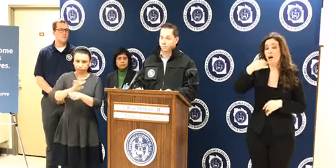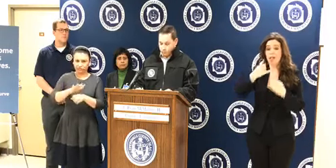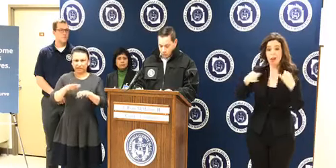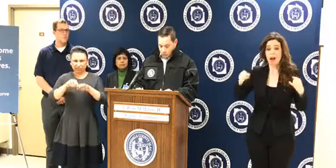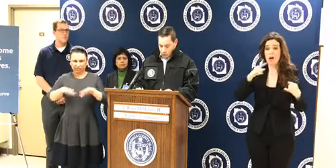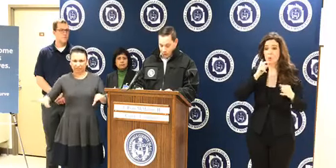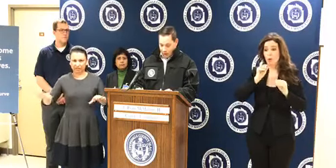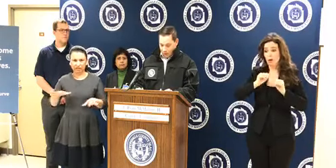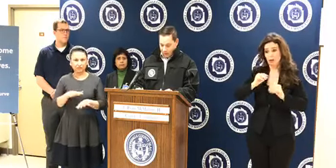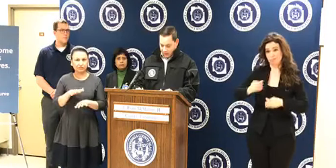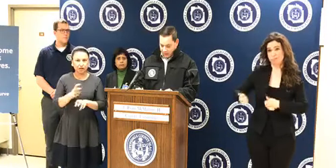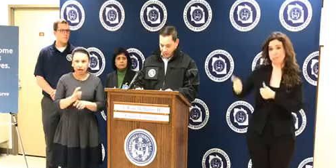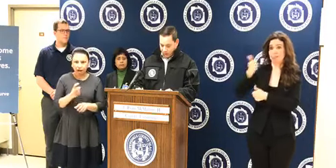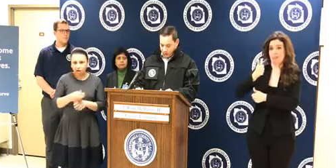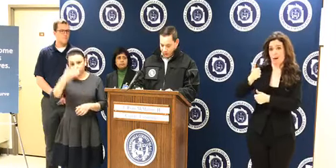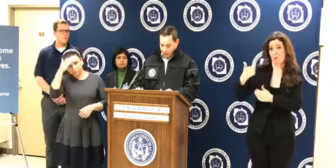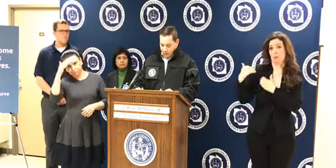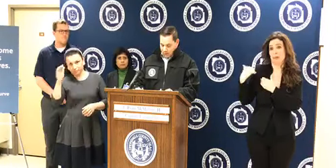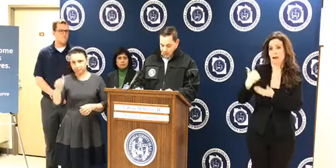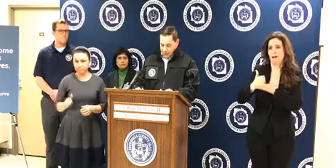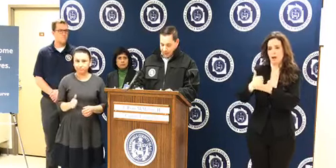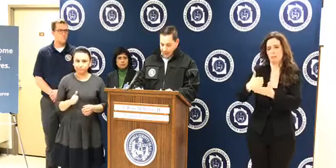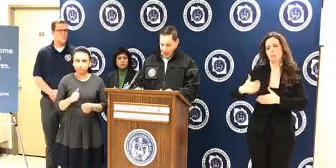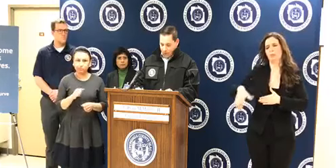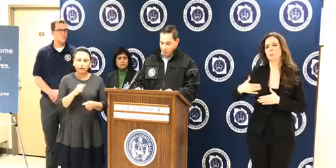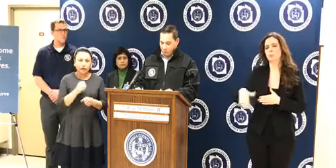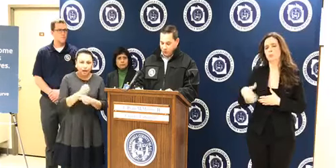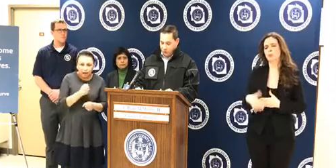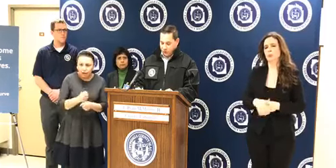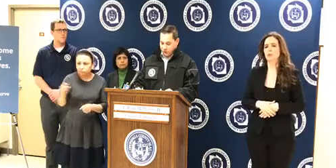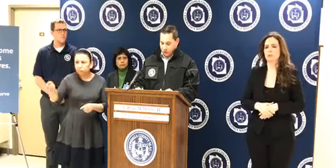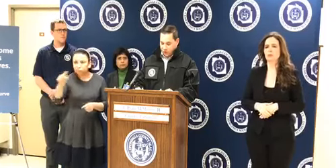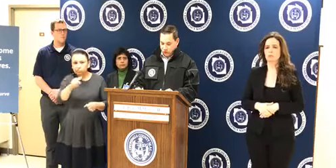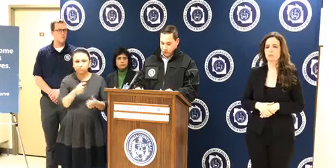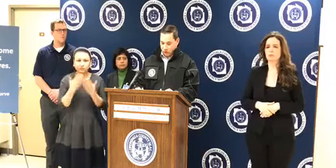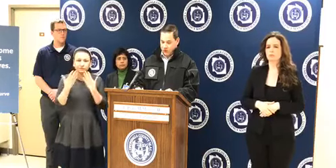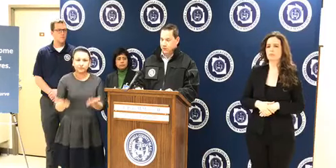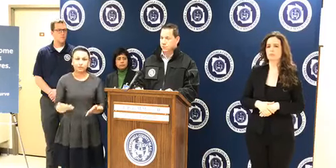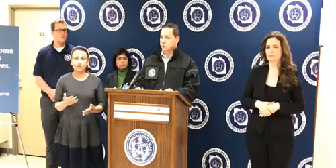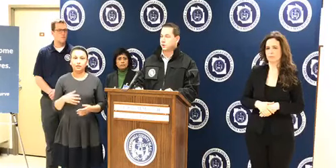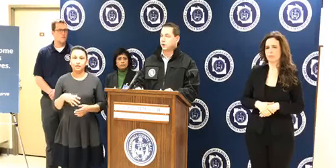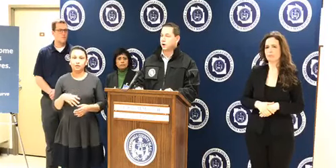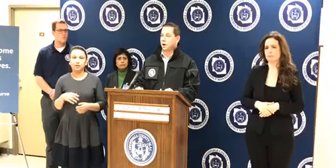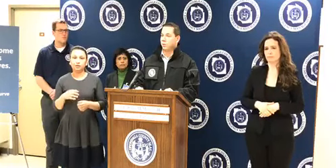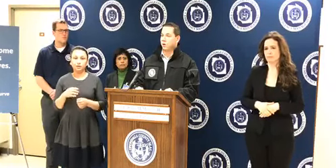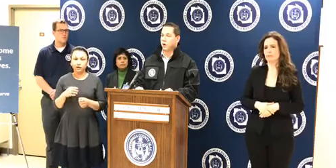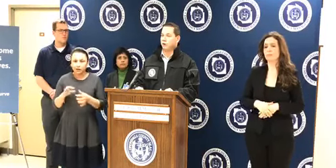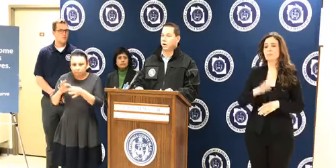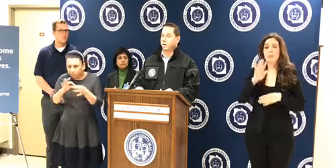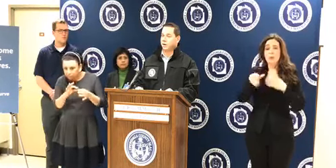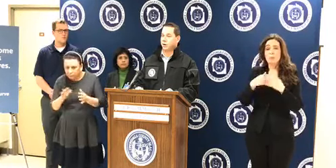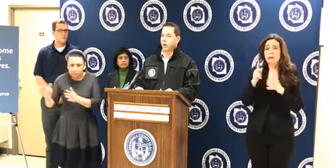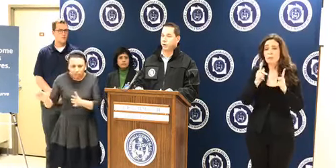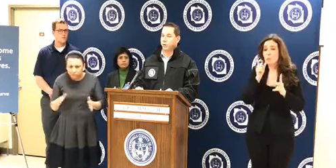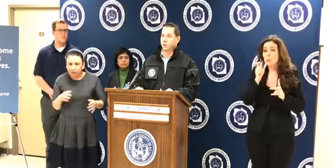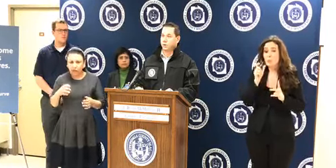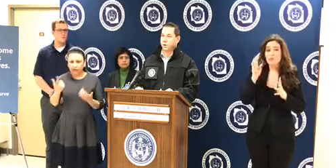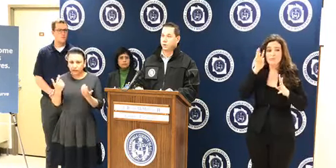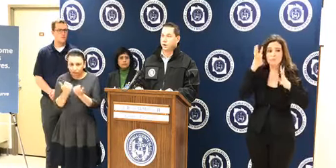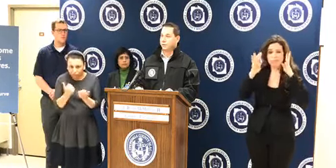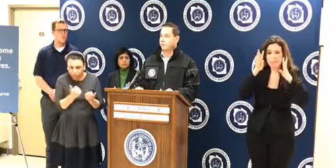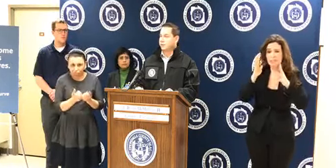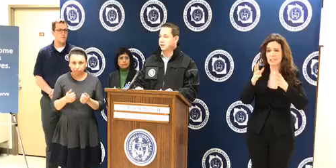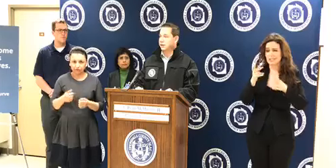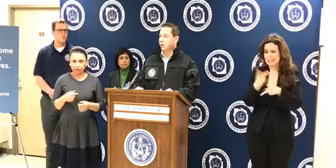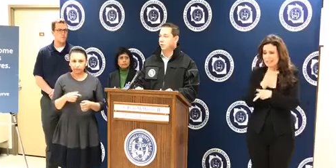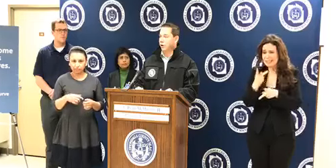about. So I want to thank everybody. Saying that, we've been working on strategies, our teams, with all of our daycare partners. I